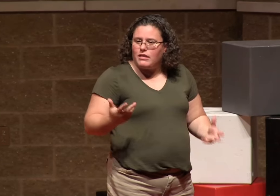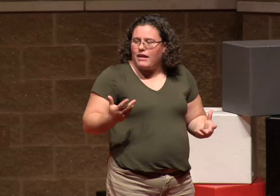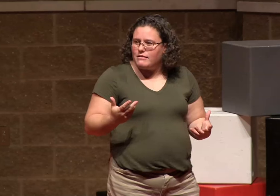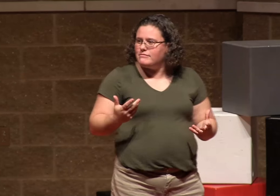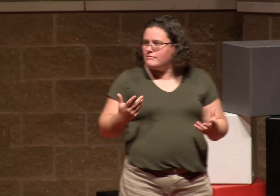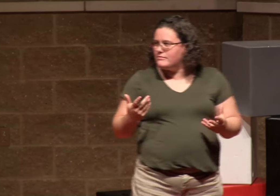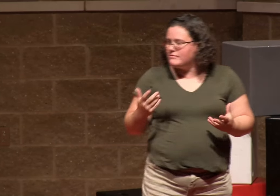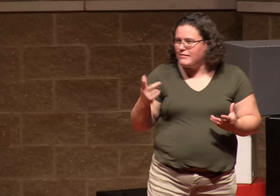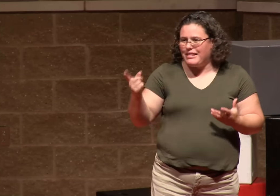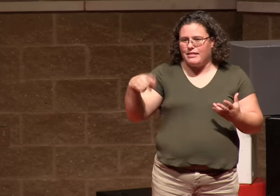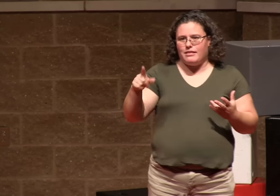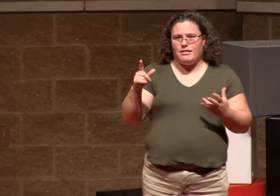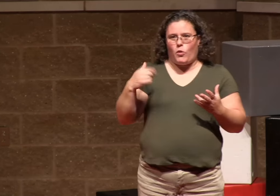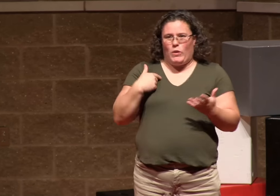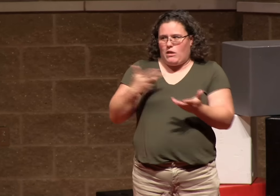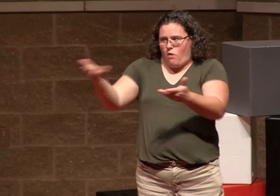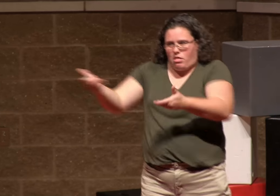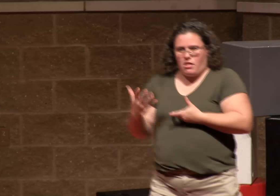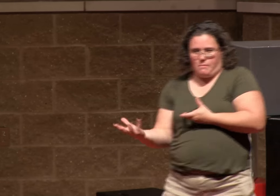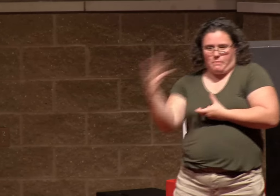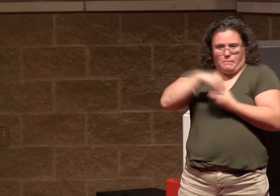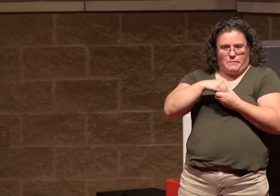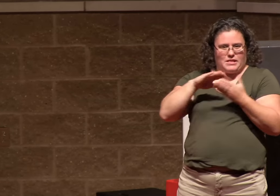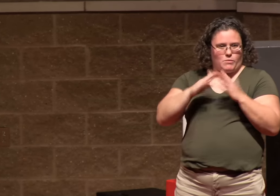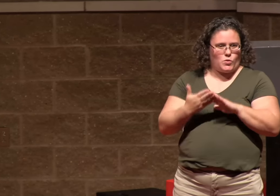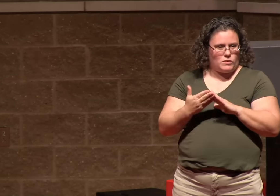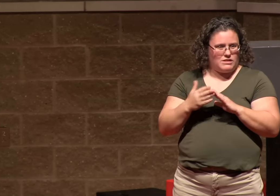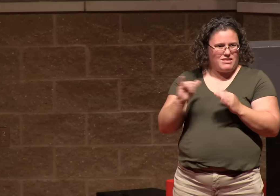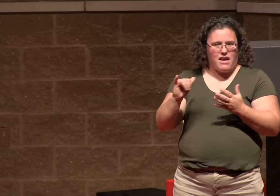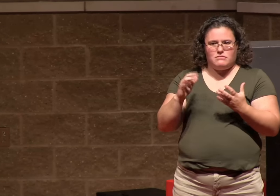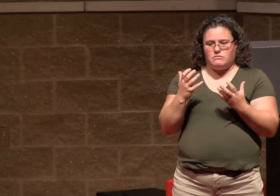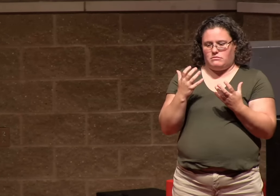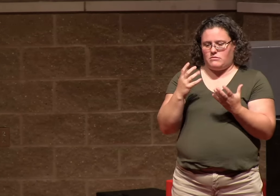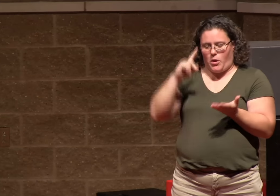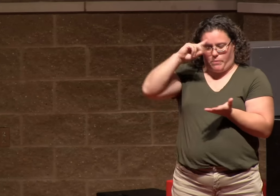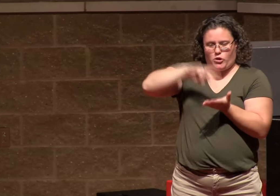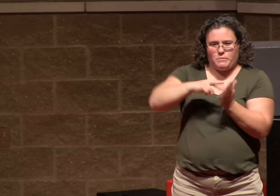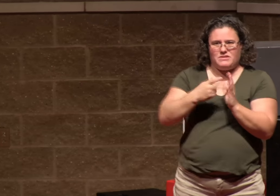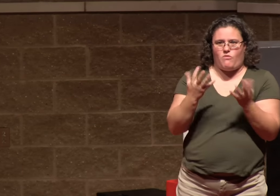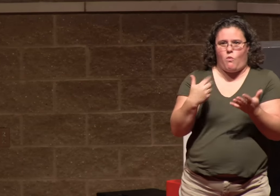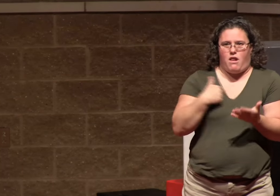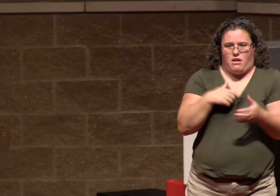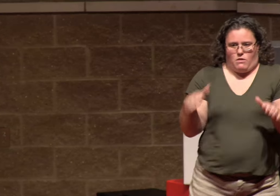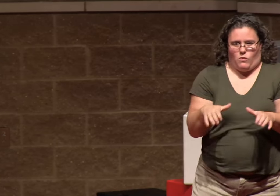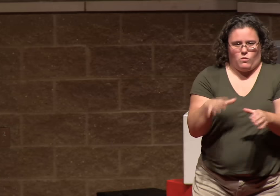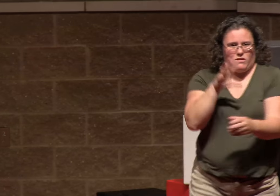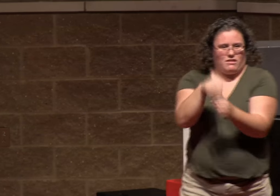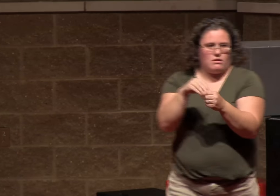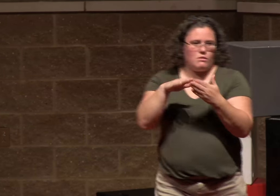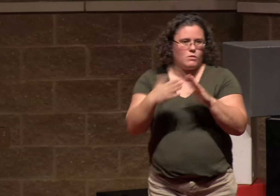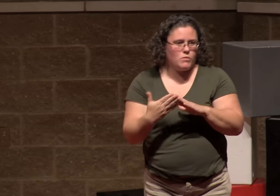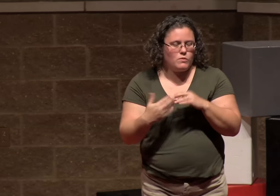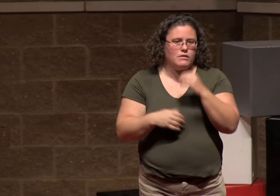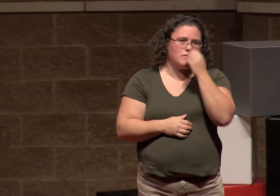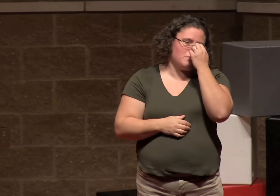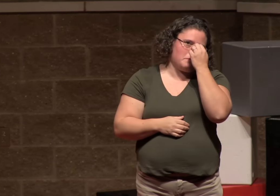learned something today. We want to include the larger community into our